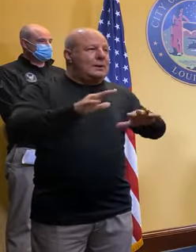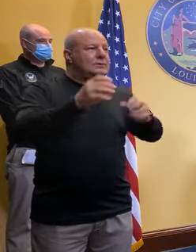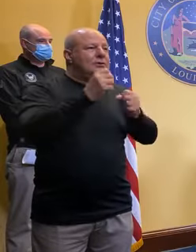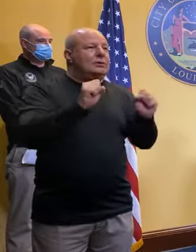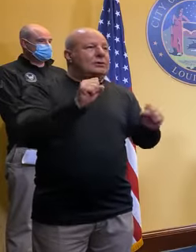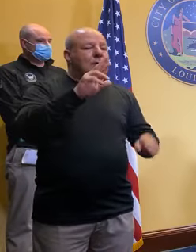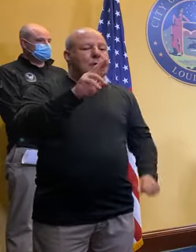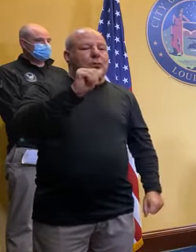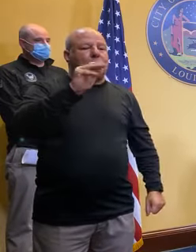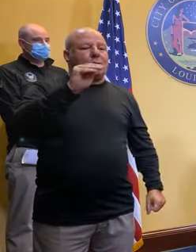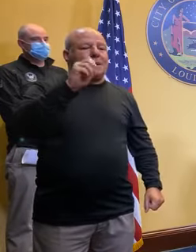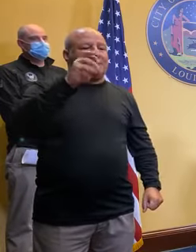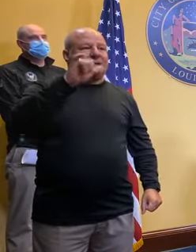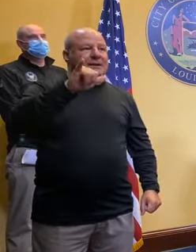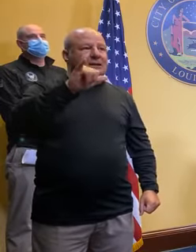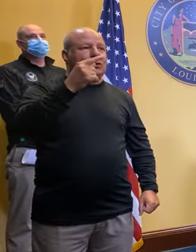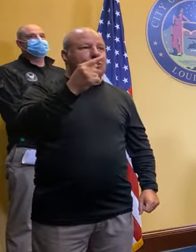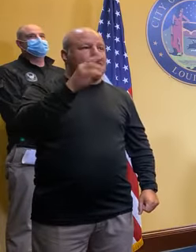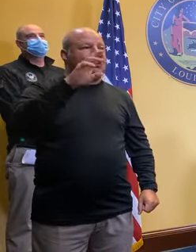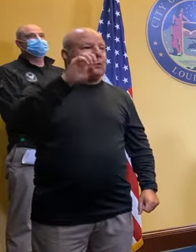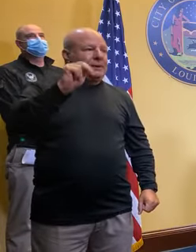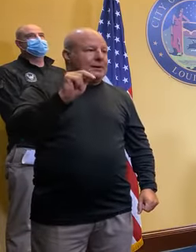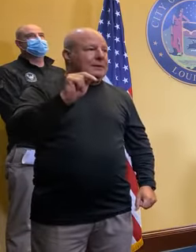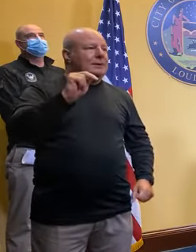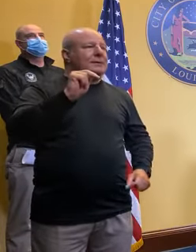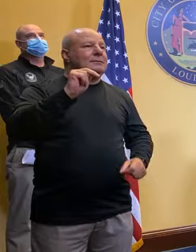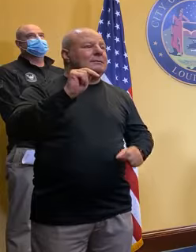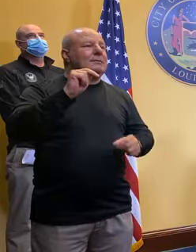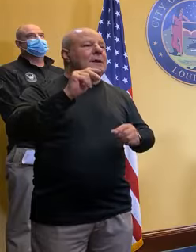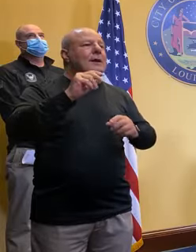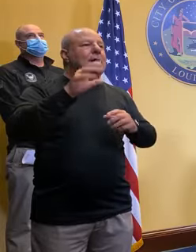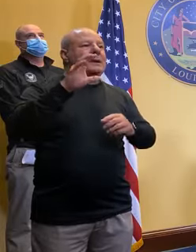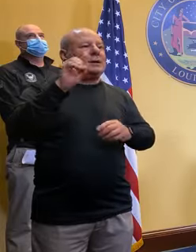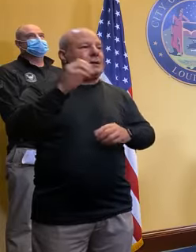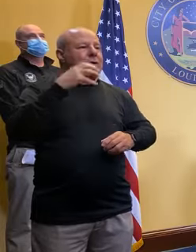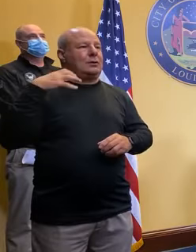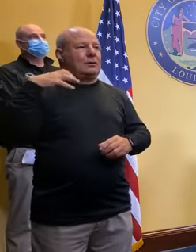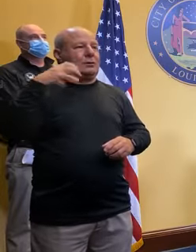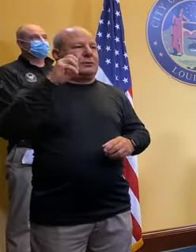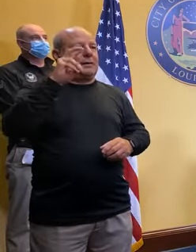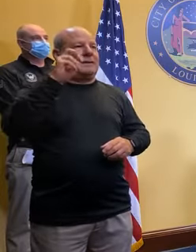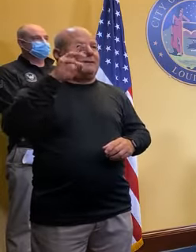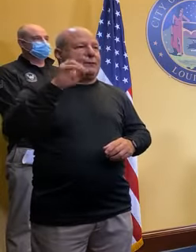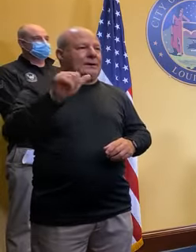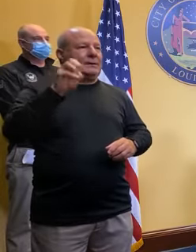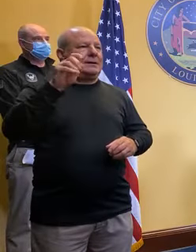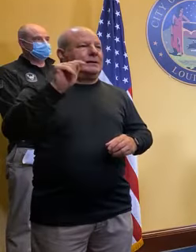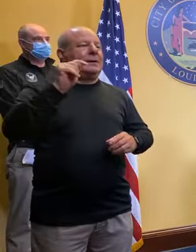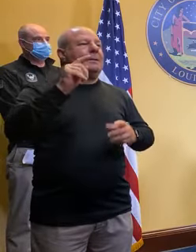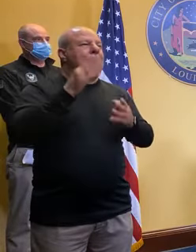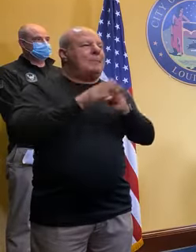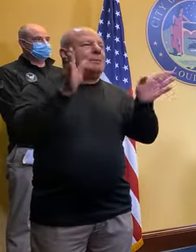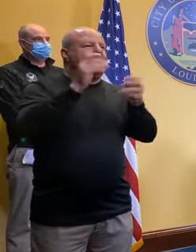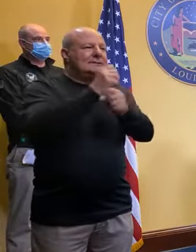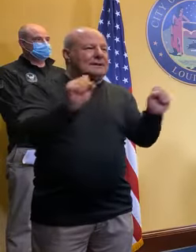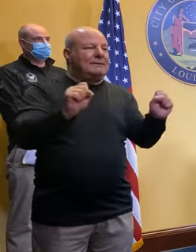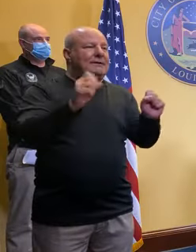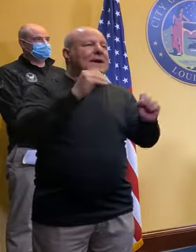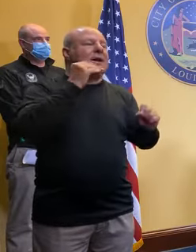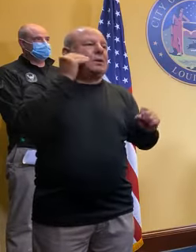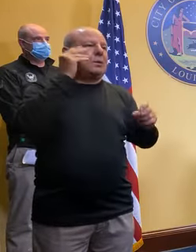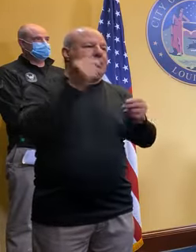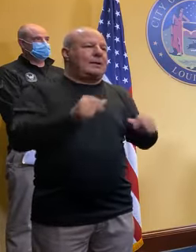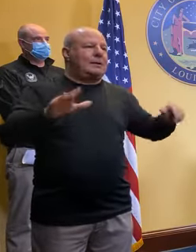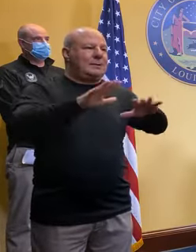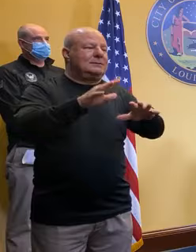who is my Deputy CEO of Infrastructure, who you'll hear from, as well as Colonel Everett, who serves as our Director of Public Safety and